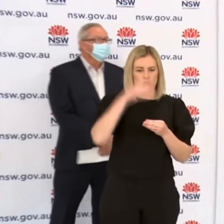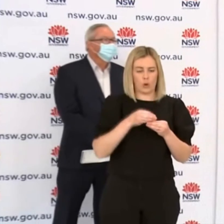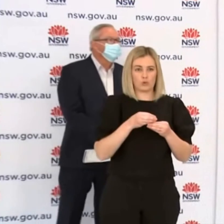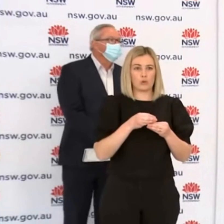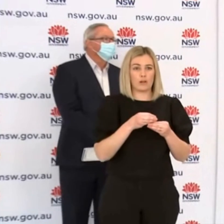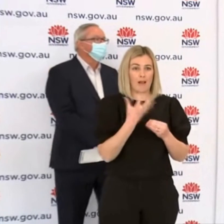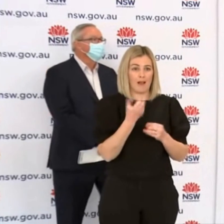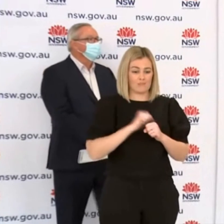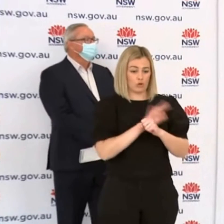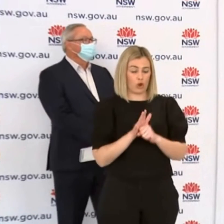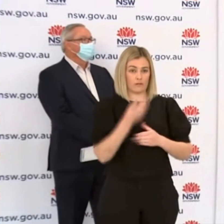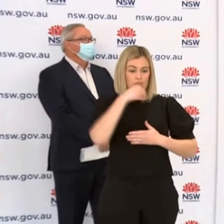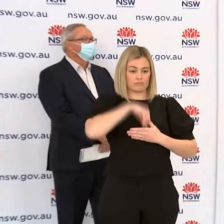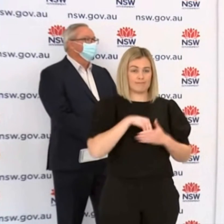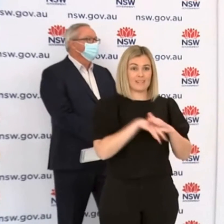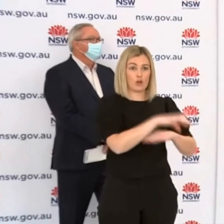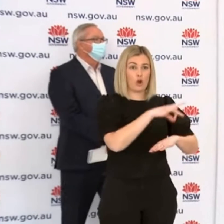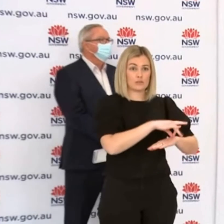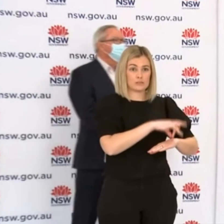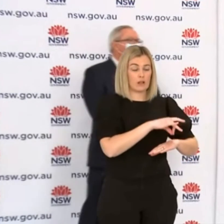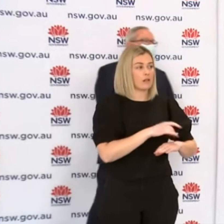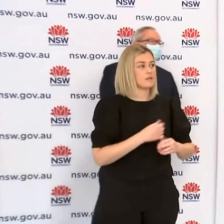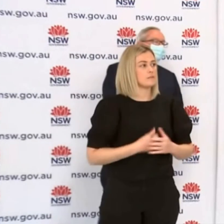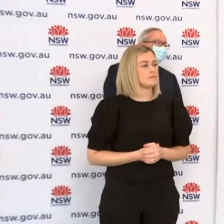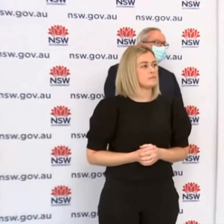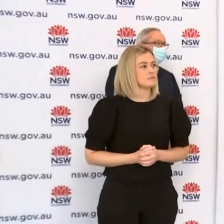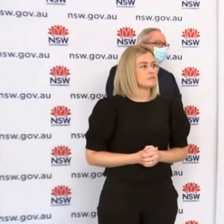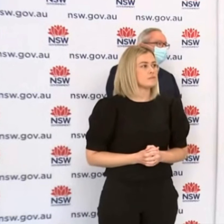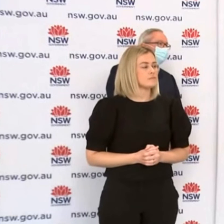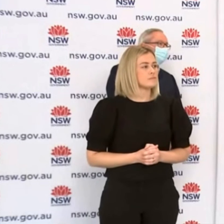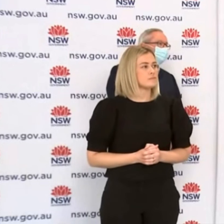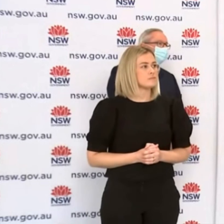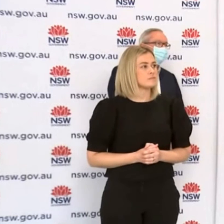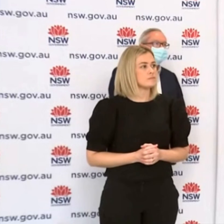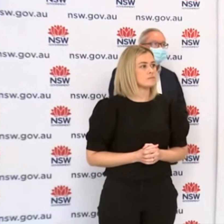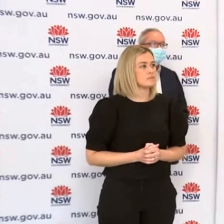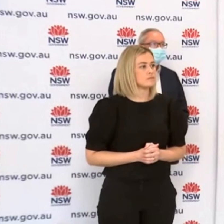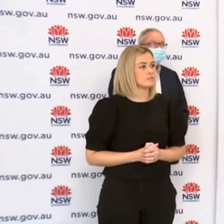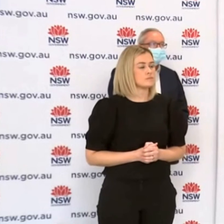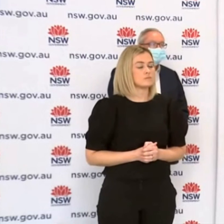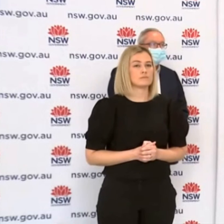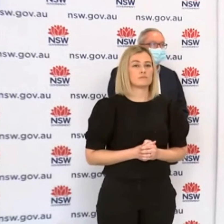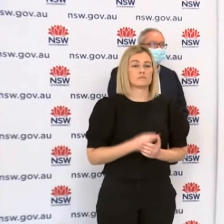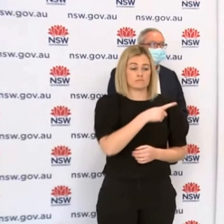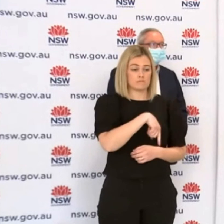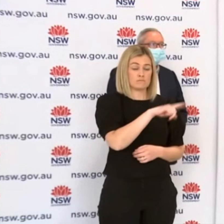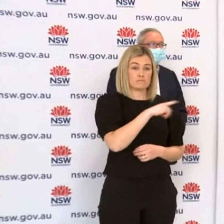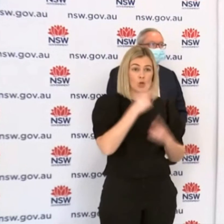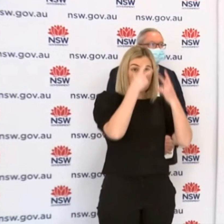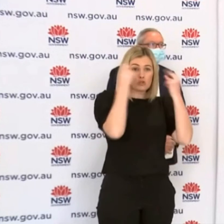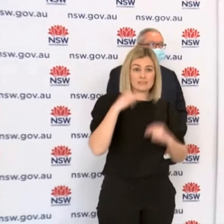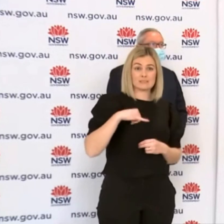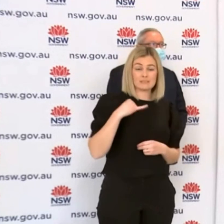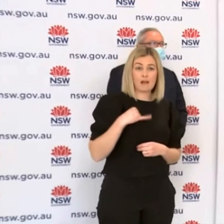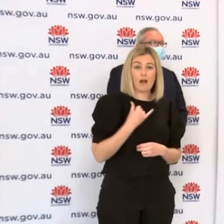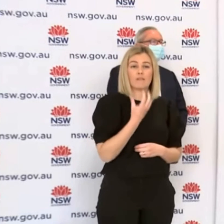And also, given that we were told by the district when that cluster started that the nurses involved were all fully or partially vaccinated, what's being done to